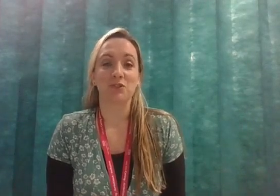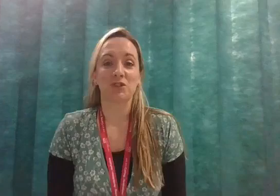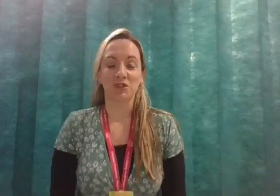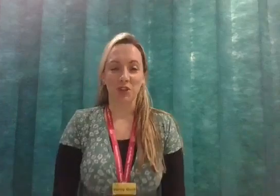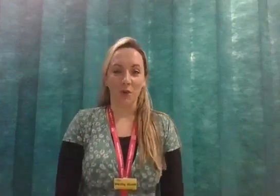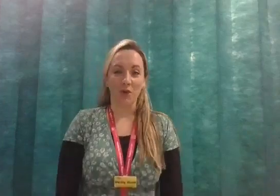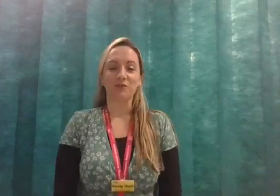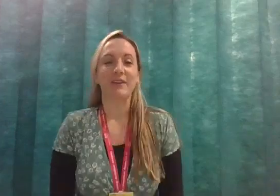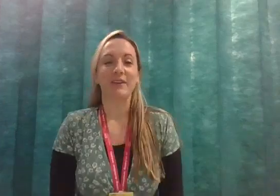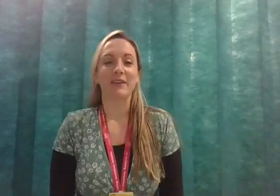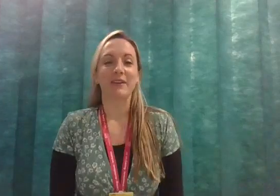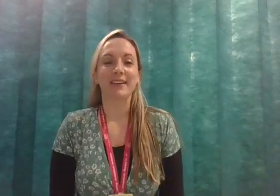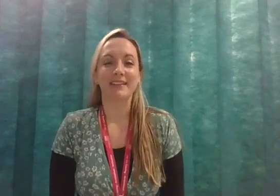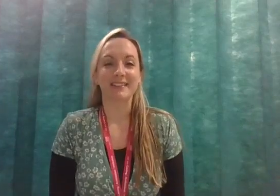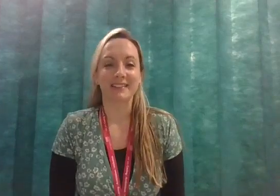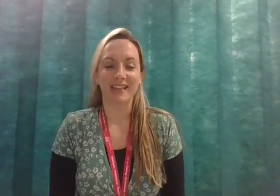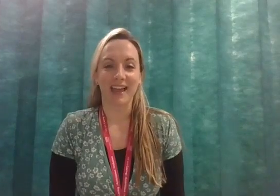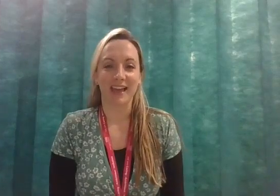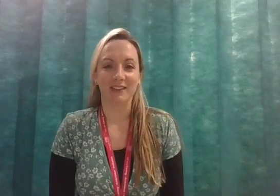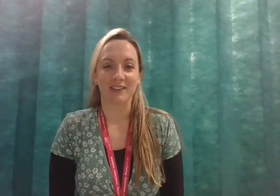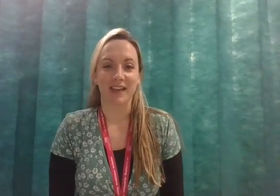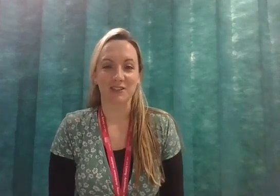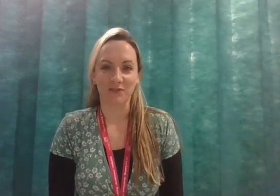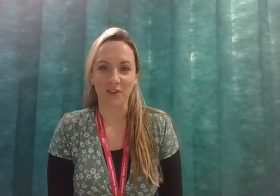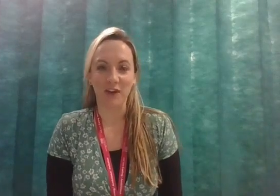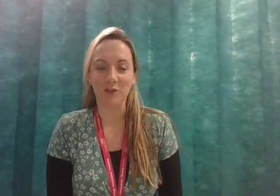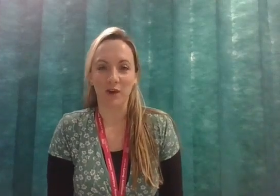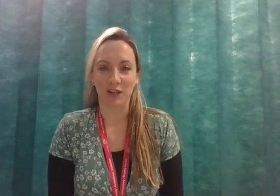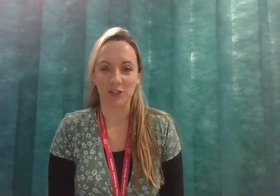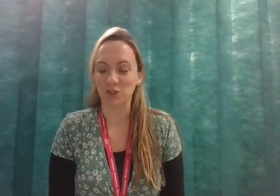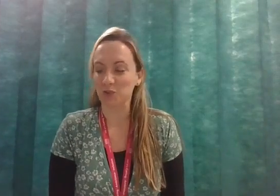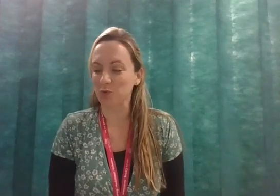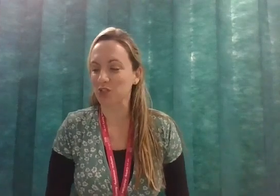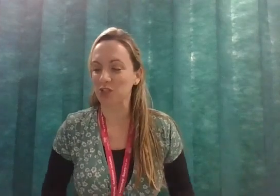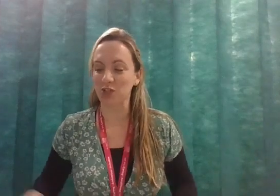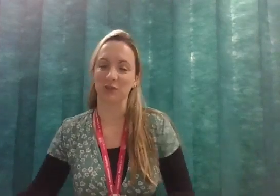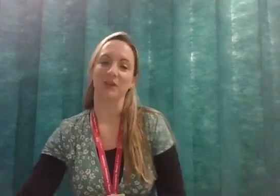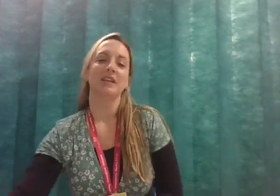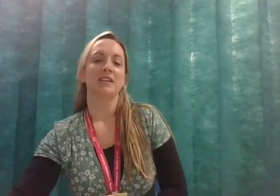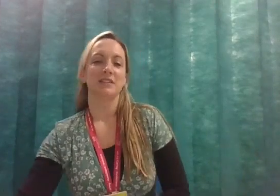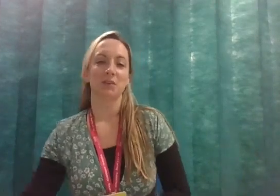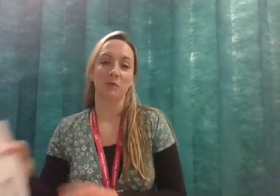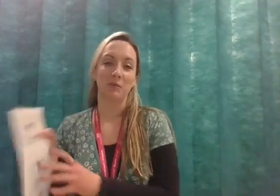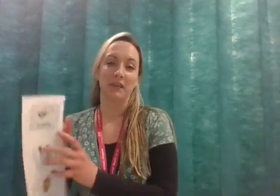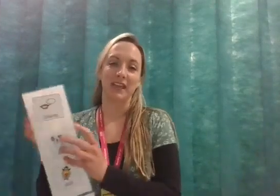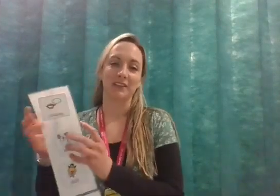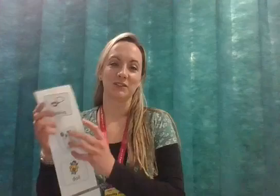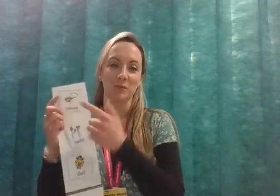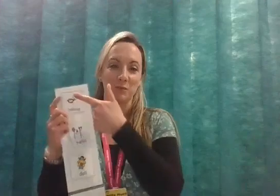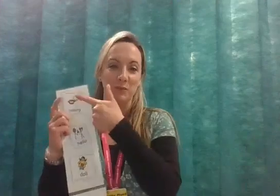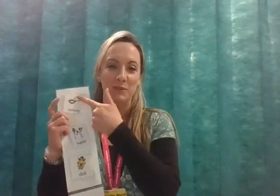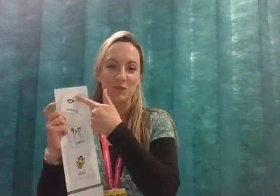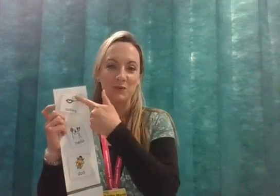just go off for a few minutes, then that's fine while I just talk to you. So we will begin with me